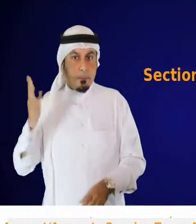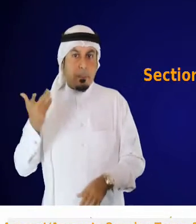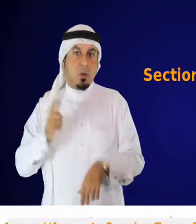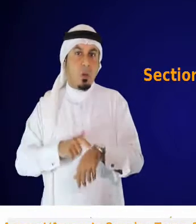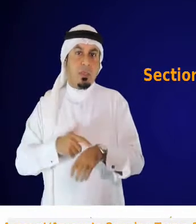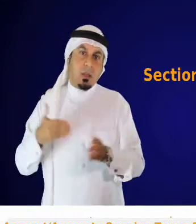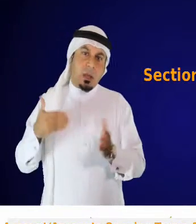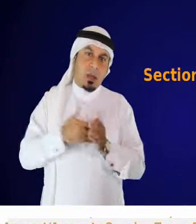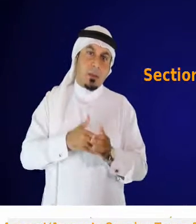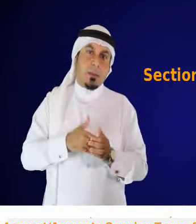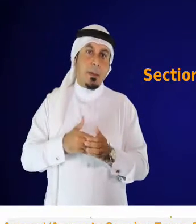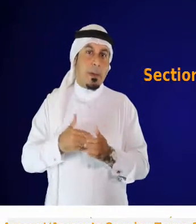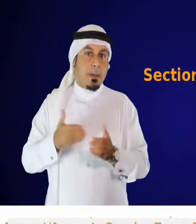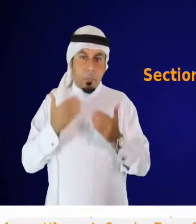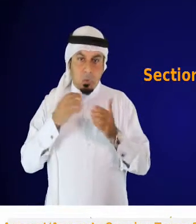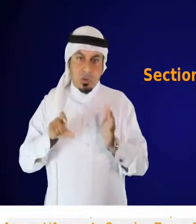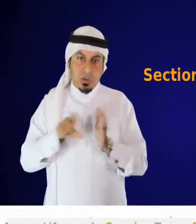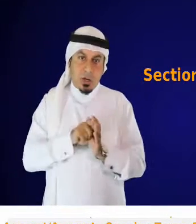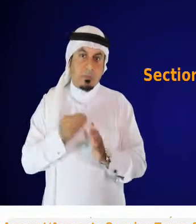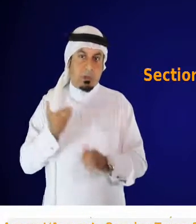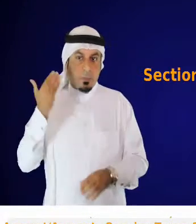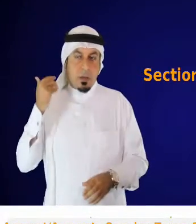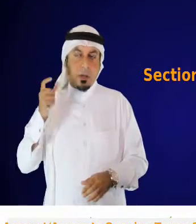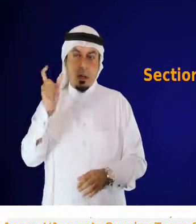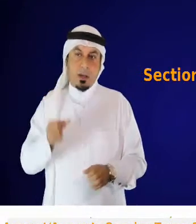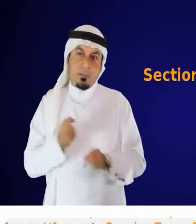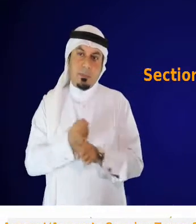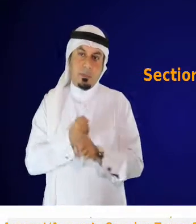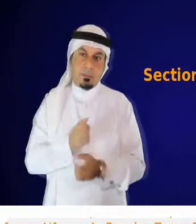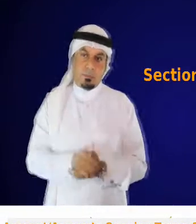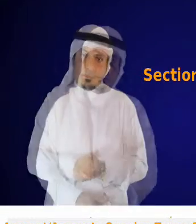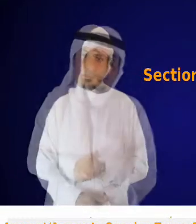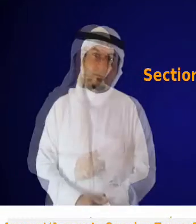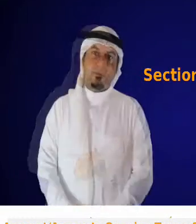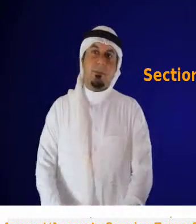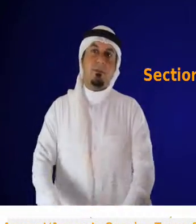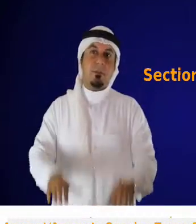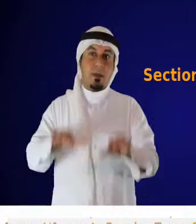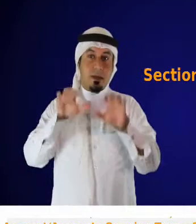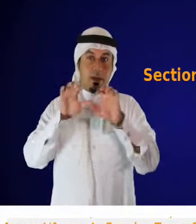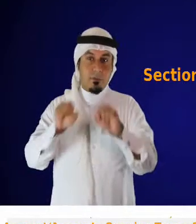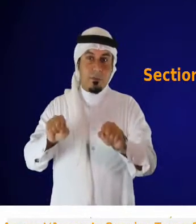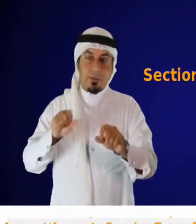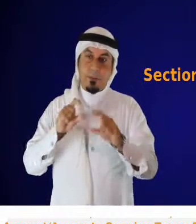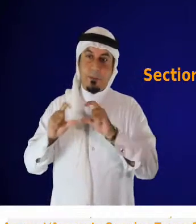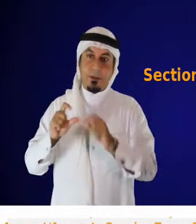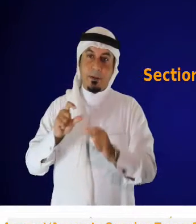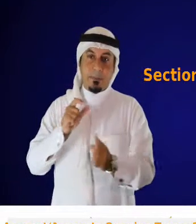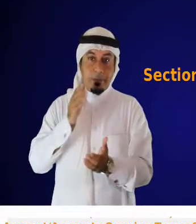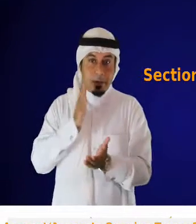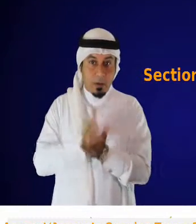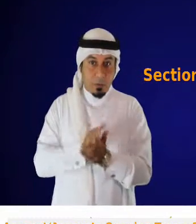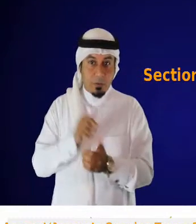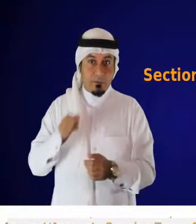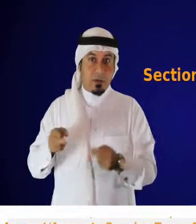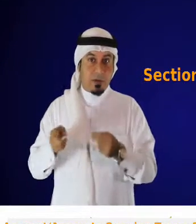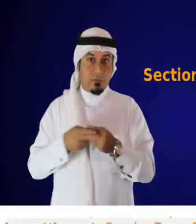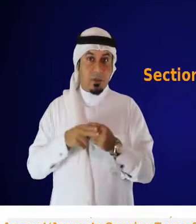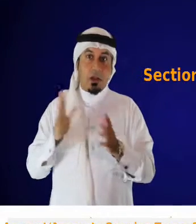information which turns out to be incorrect or inaccurate. 7. Charges of the SMS banking facility will be at the